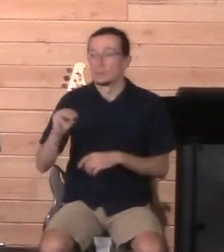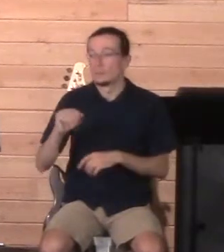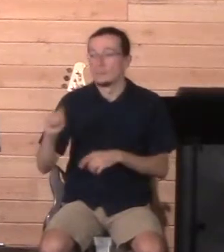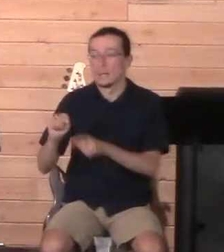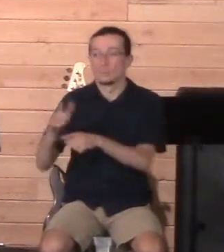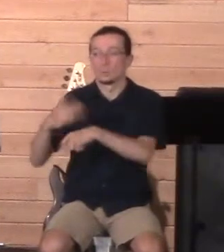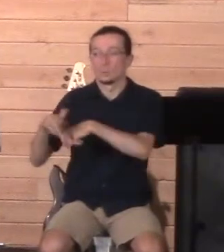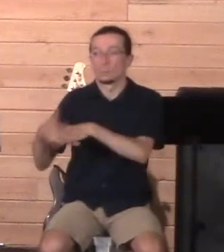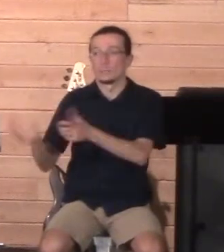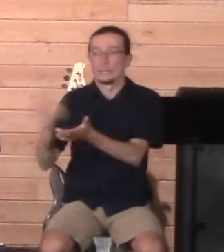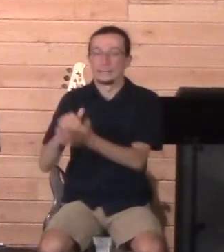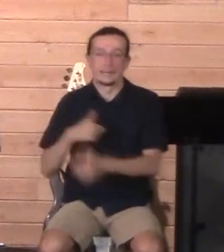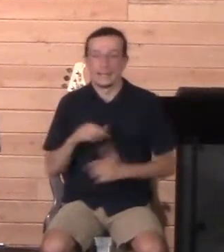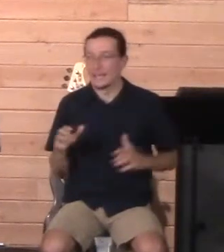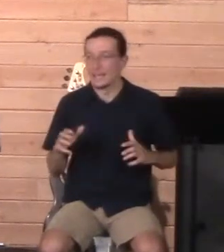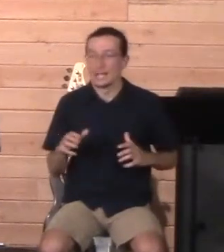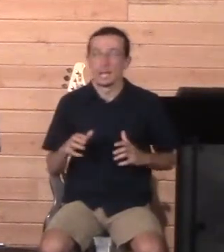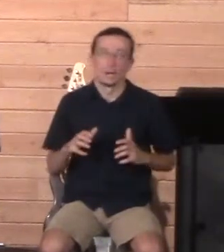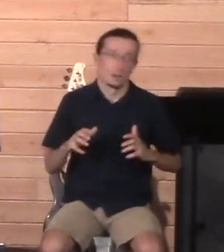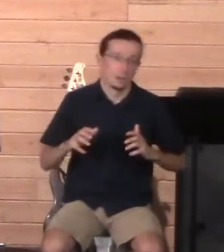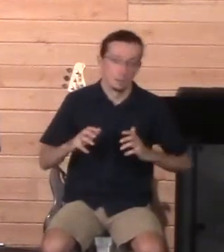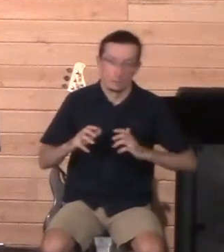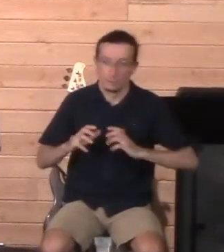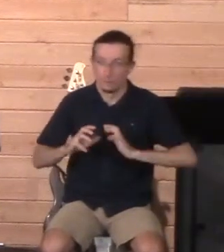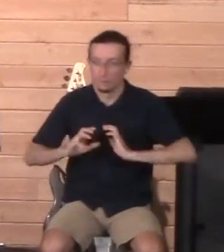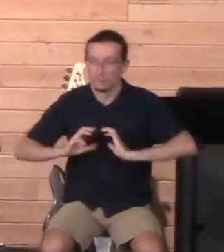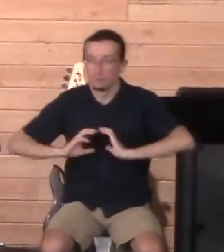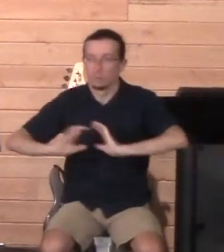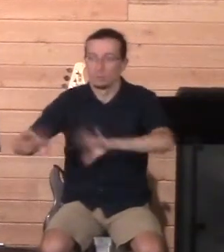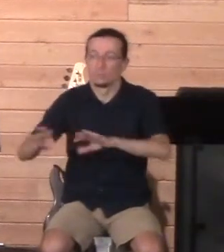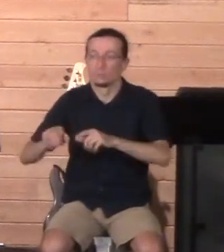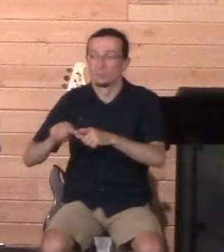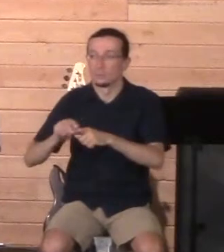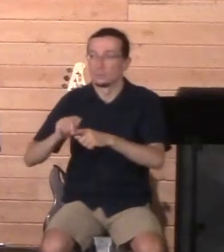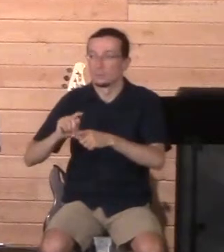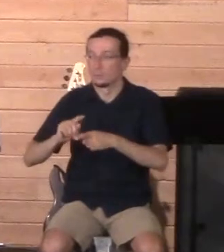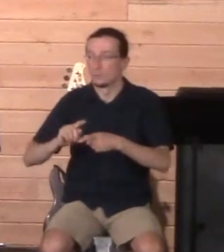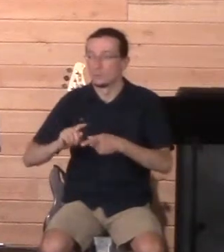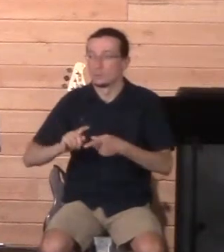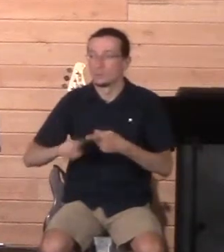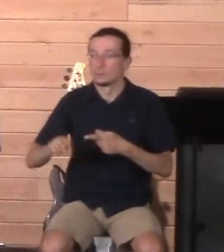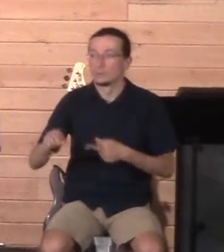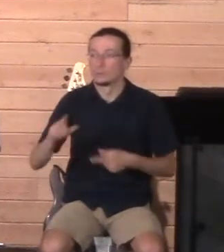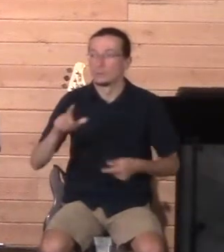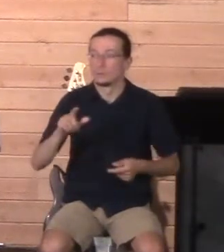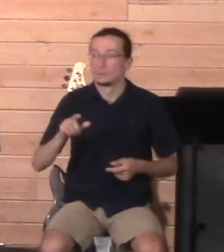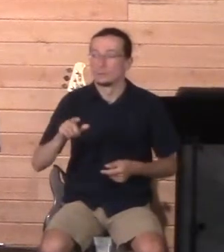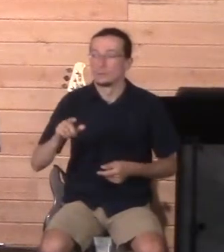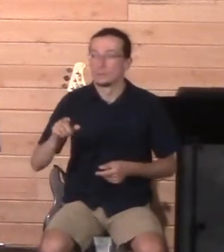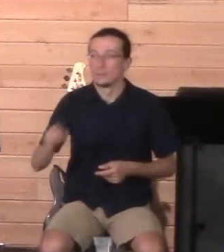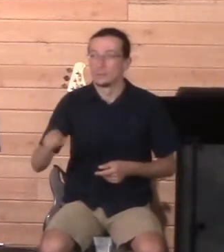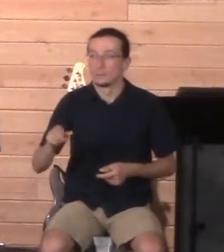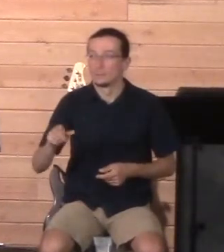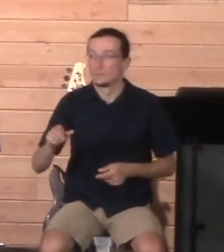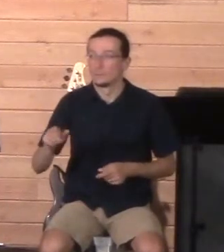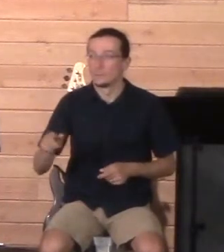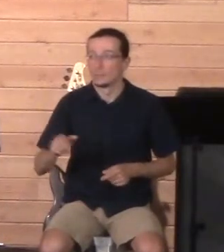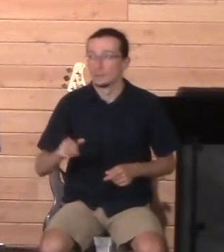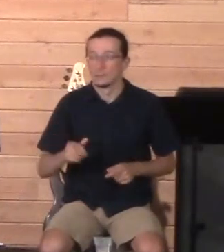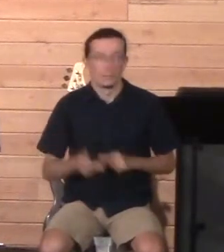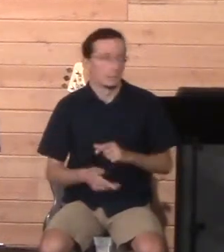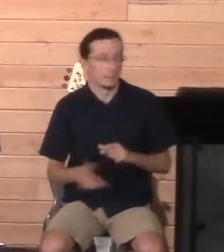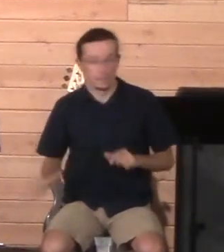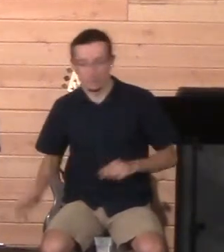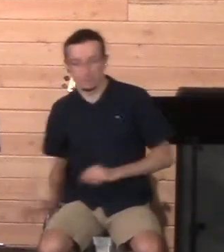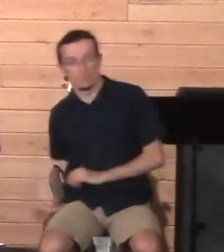again. Oh no. They threw the ball to this black hole of basketball player, Matt, and they threw the ball to him and he shoots it